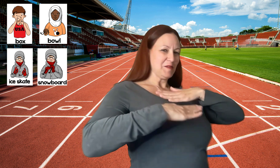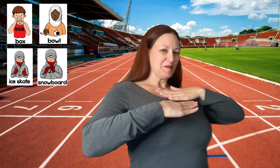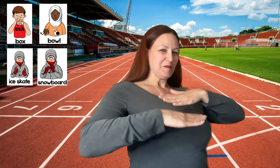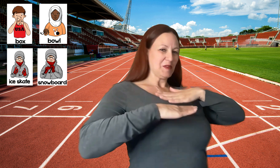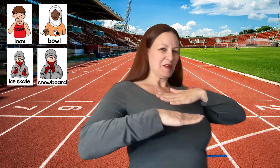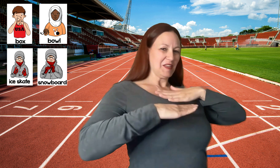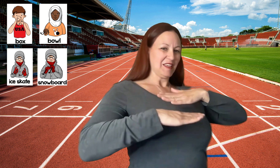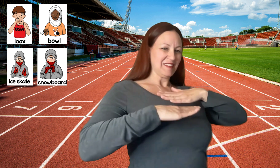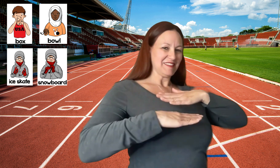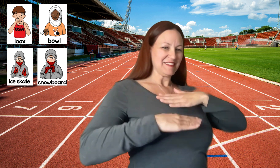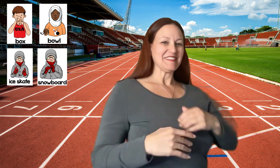snowboard.